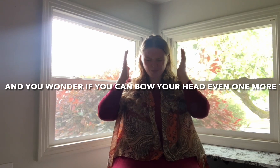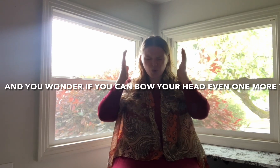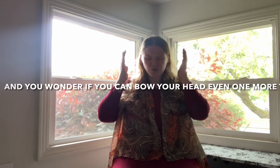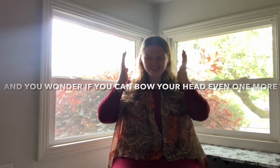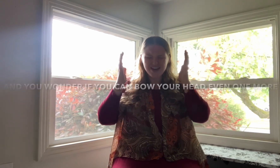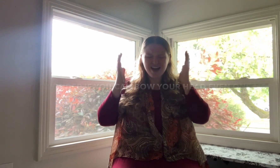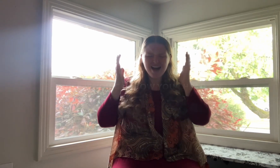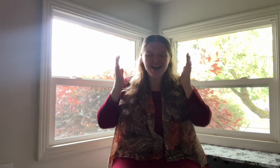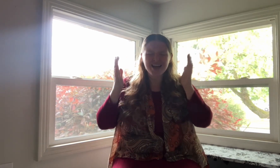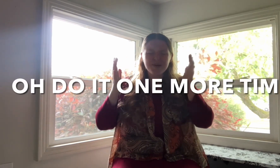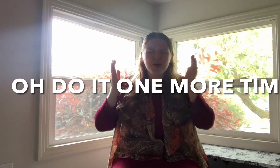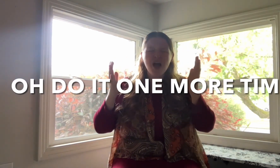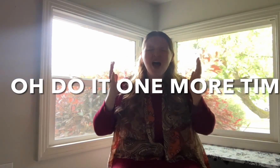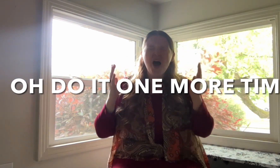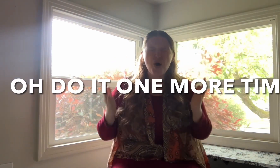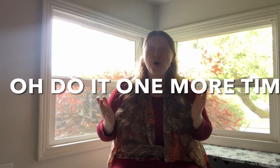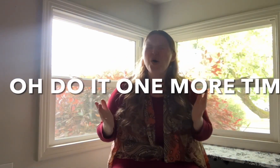more time.